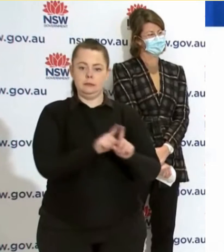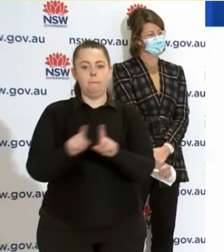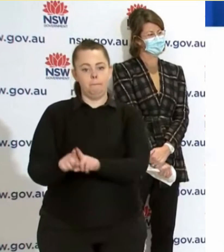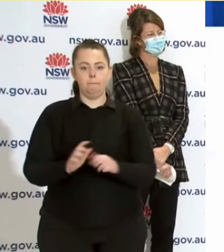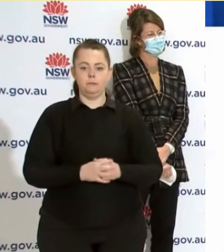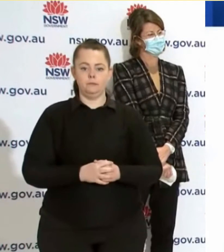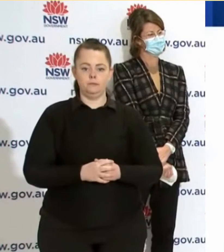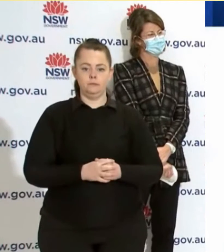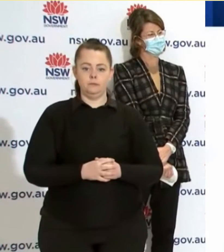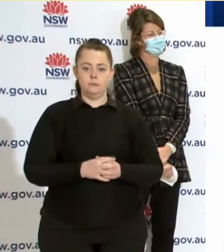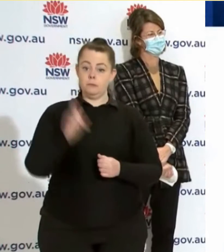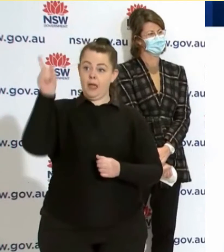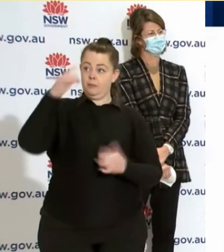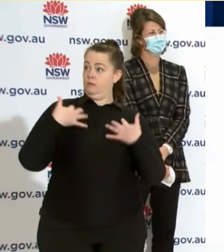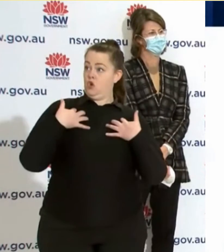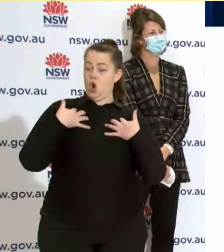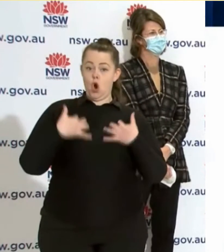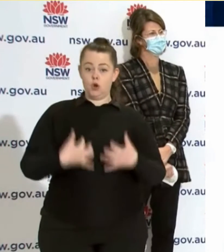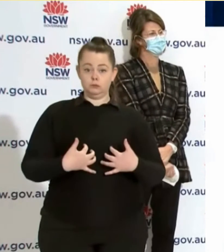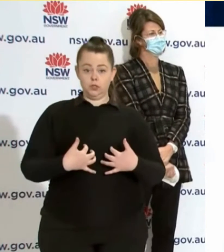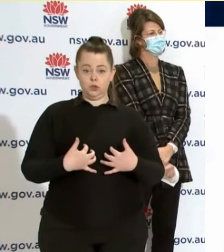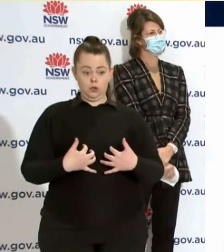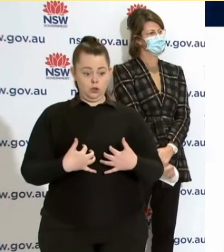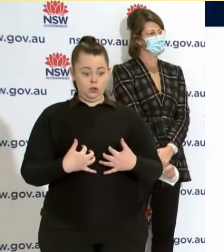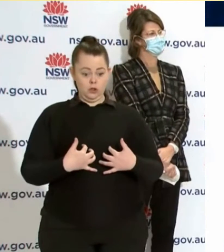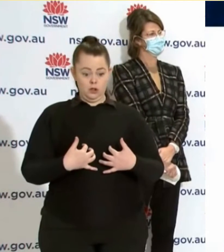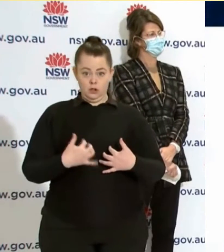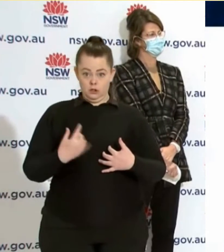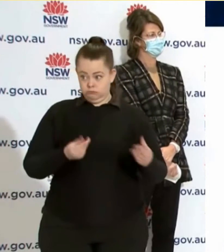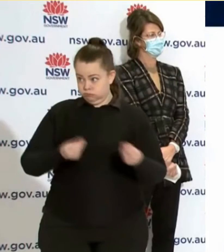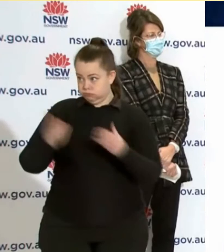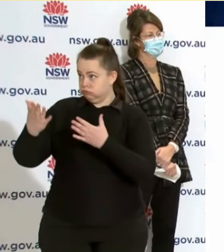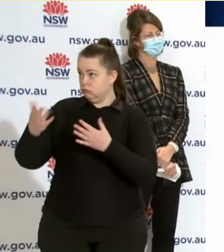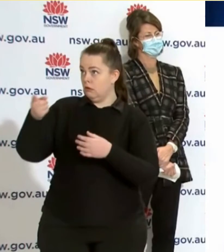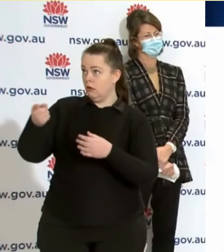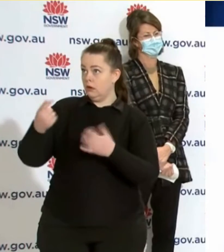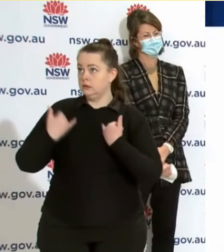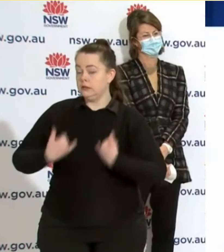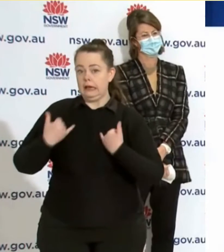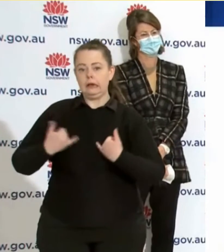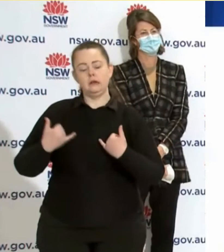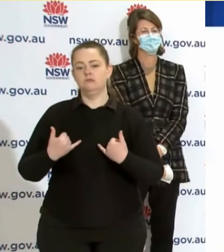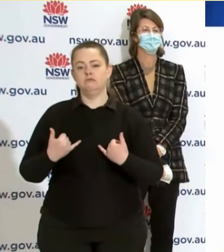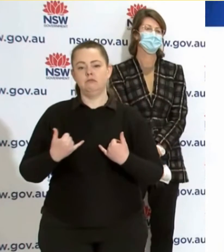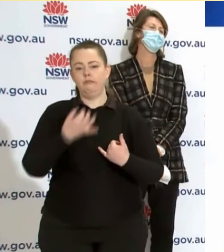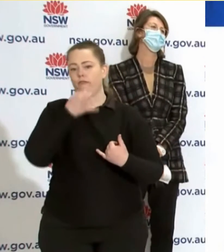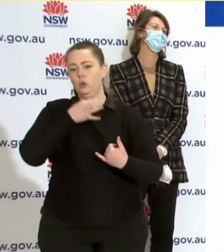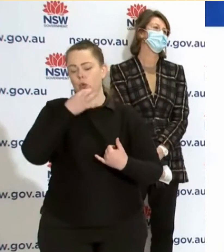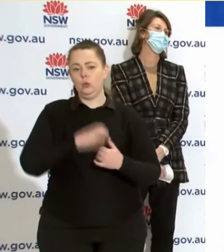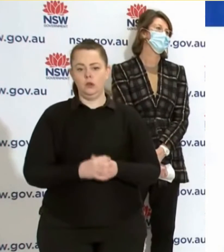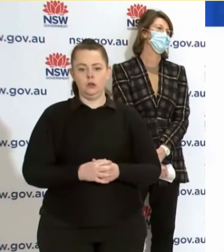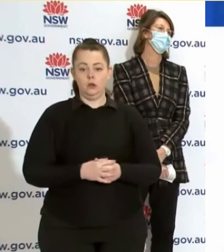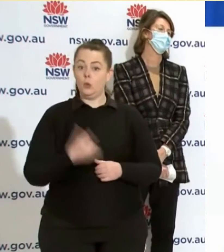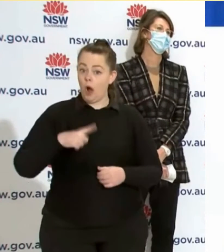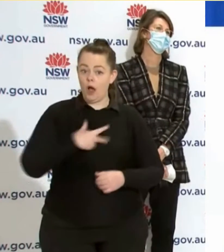the hospitalisation rate is very, very low, and that's because a lot of people who have the vaccine are protected from being in hospital. And